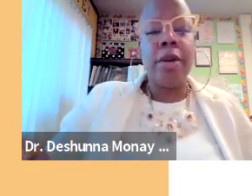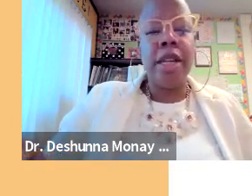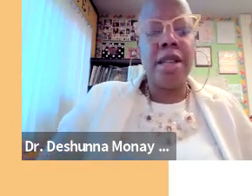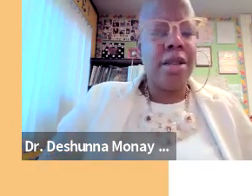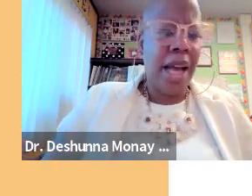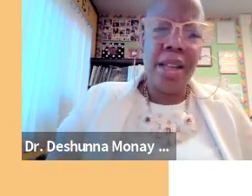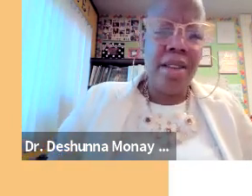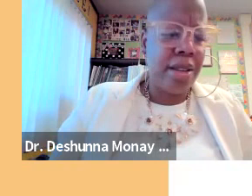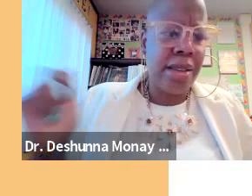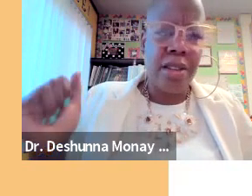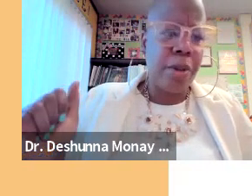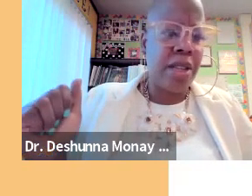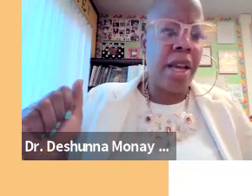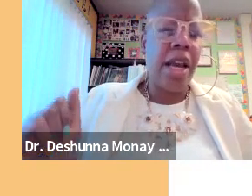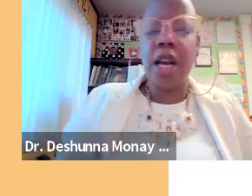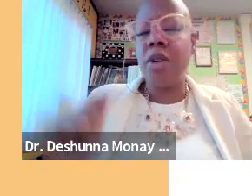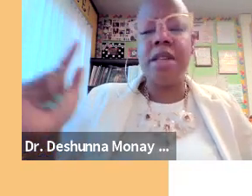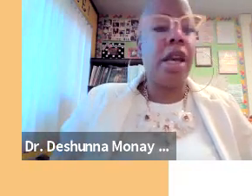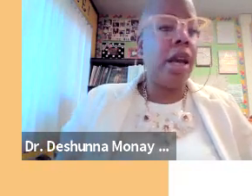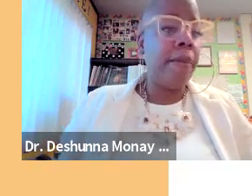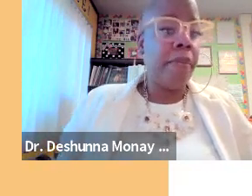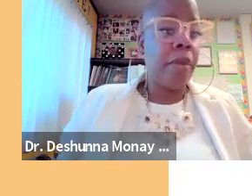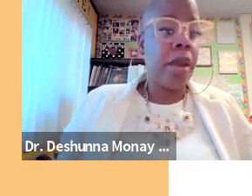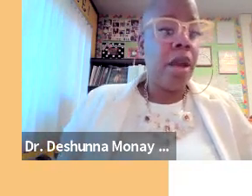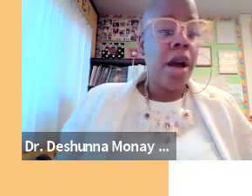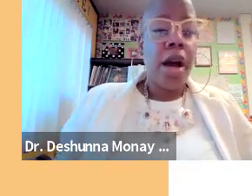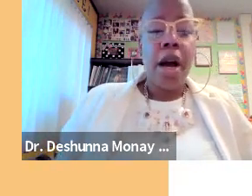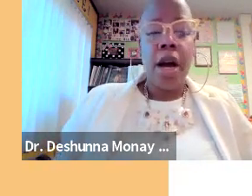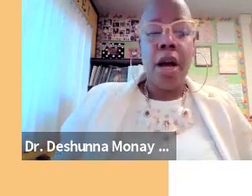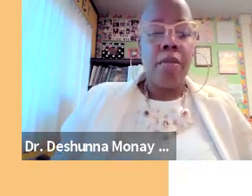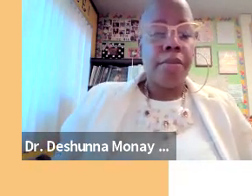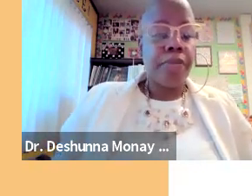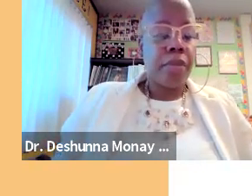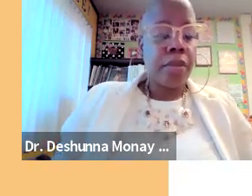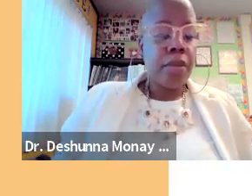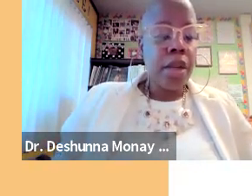can increase at least the 6% and go to 10.